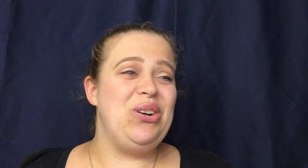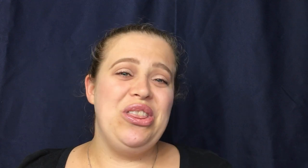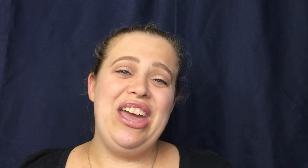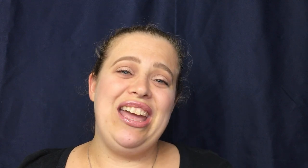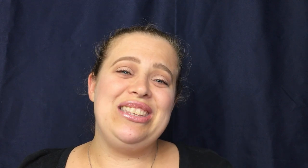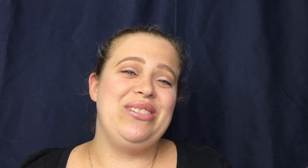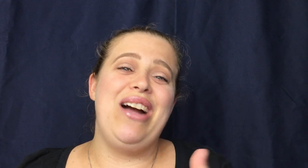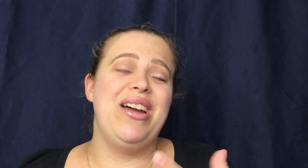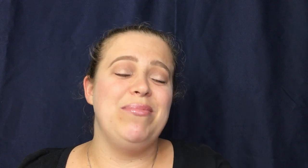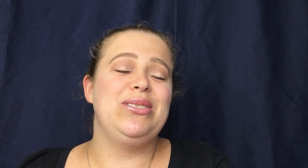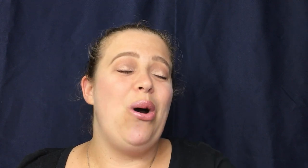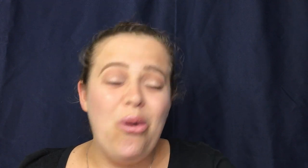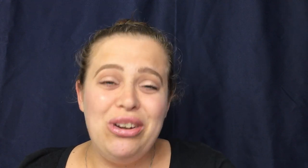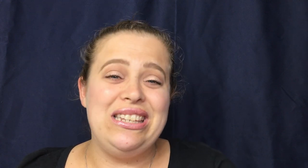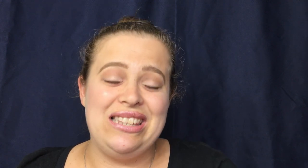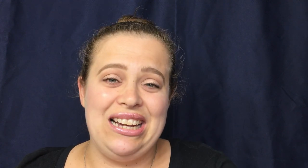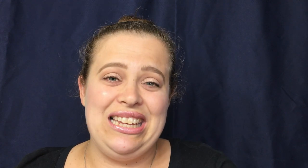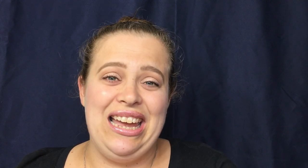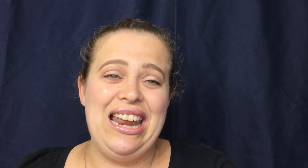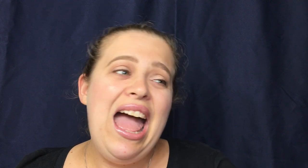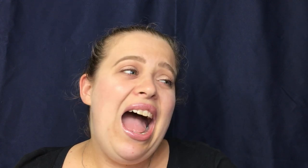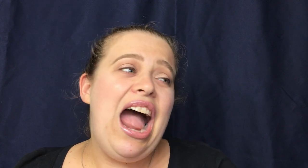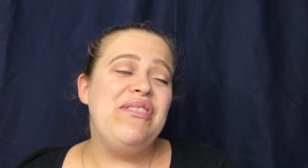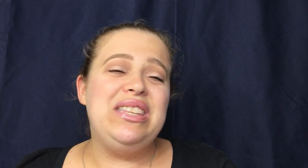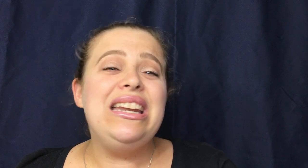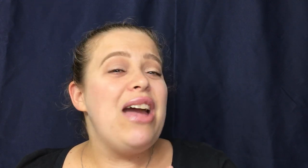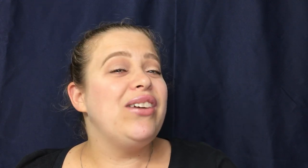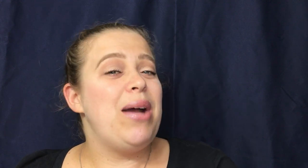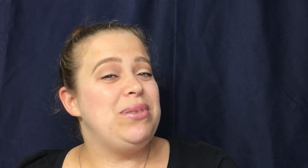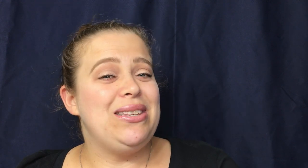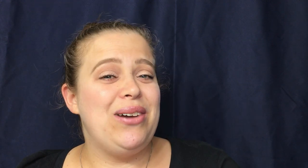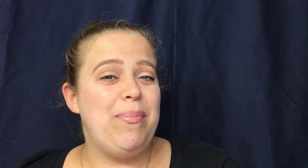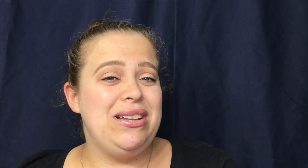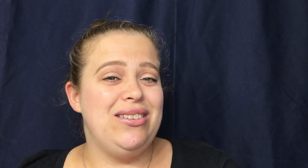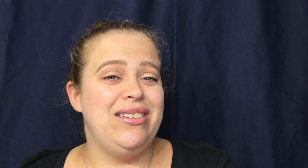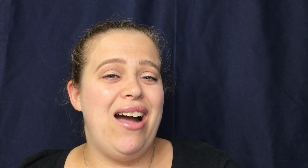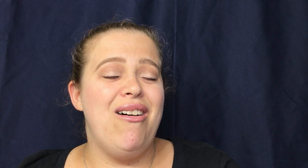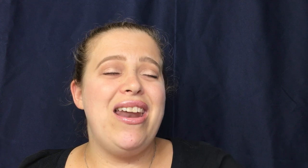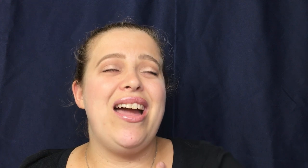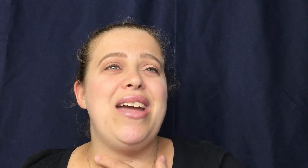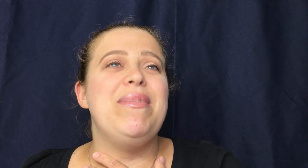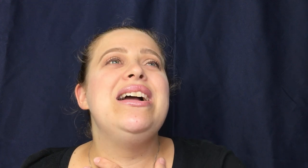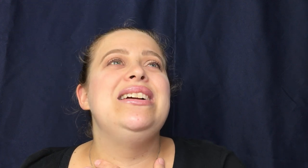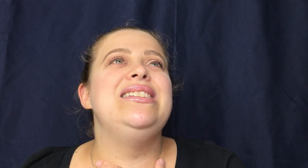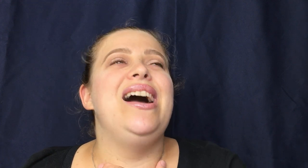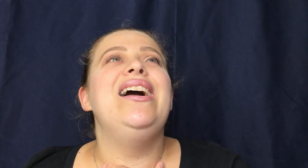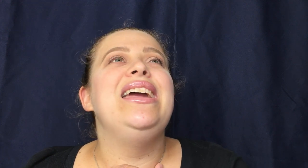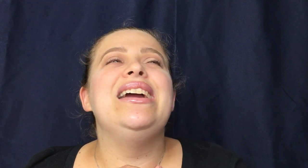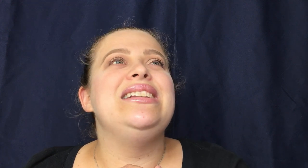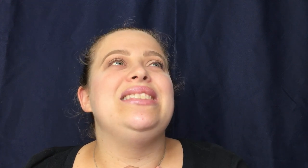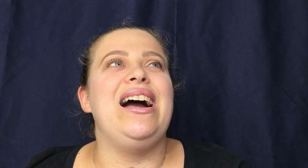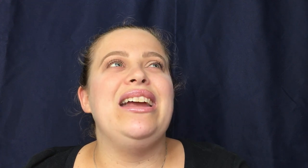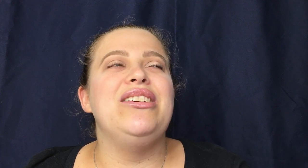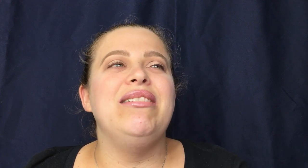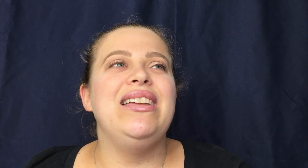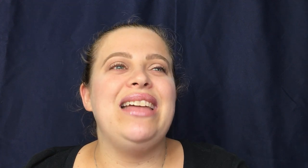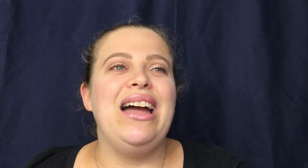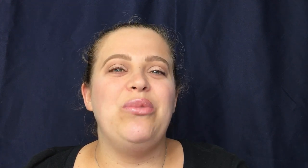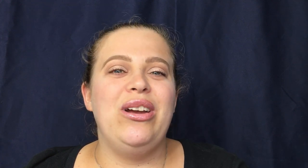whole thing. So now I am totally sucked in. I've seen every episode up until now, and I am dying inside knowing that we are